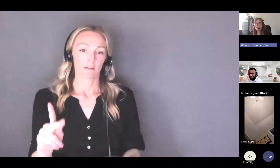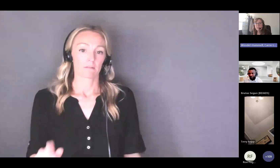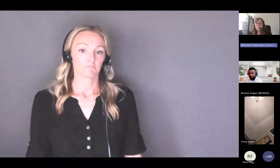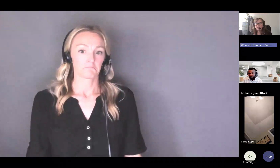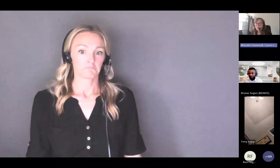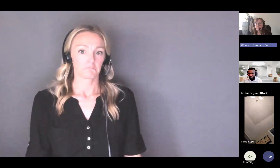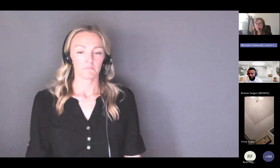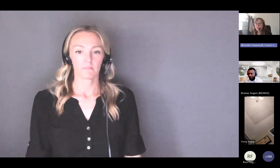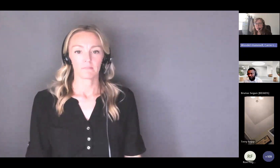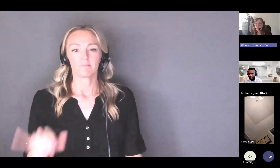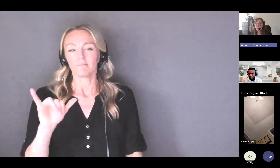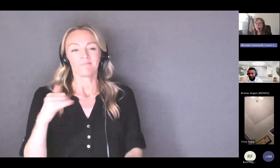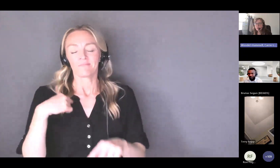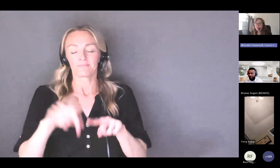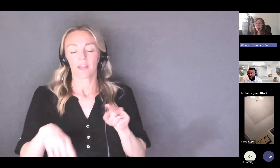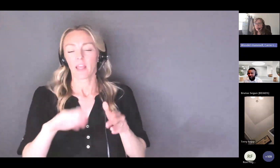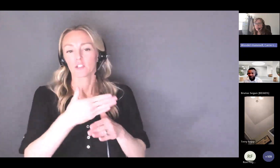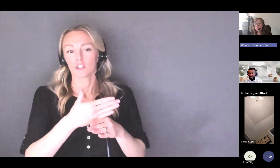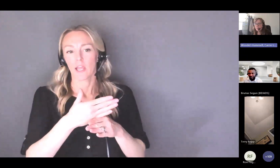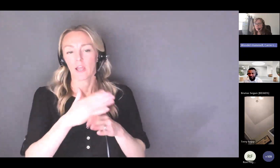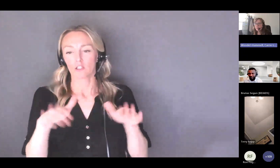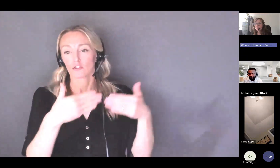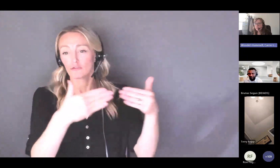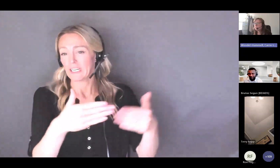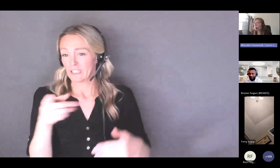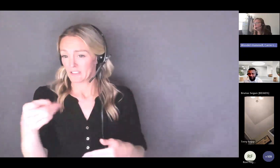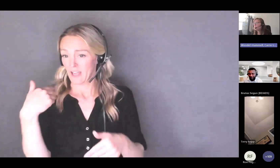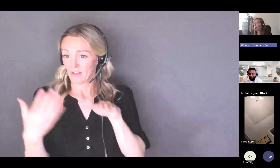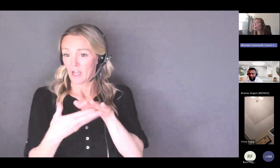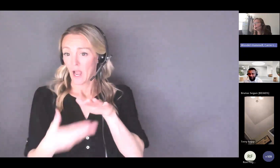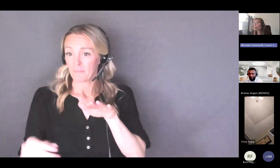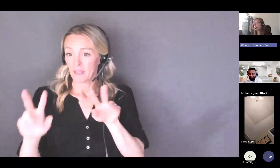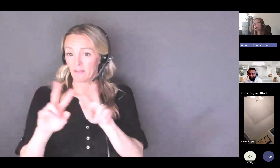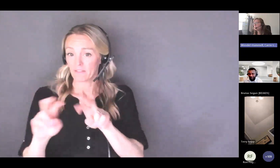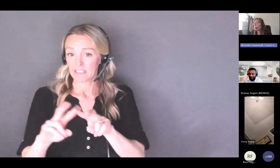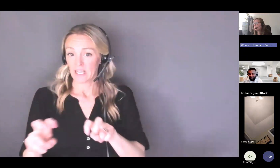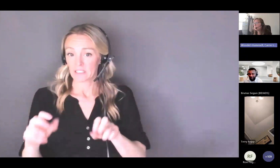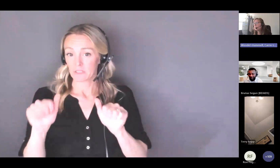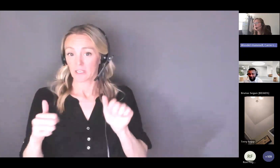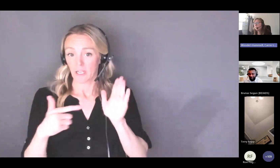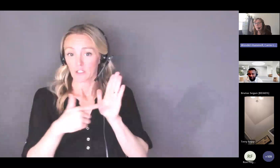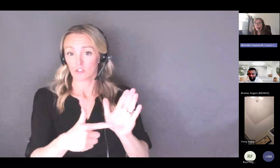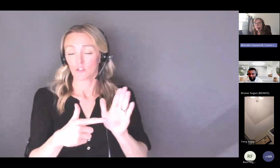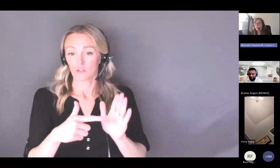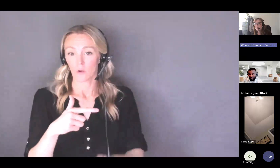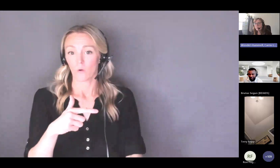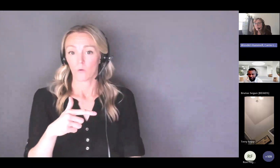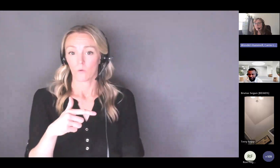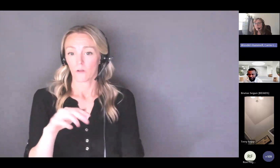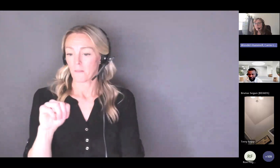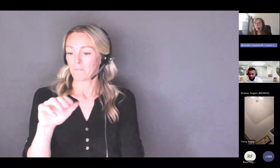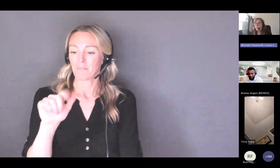well, and I can't share the screen. I don't know, Brutus, if you have a copy of the assessment available. It can show the maladaptive